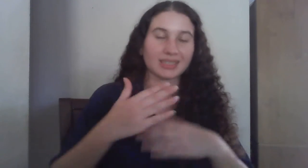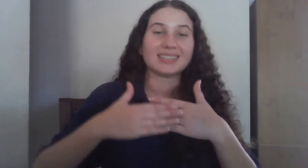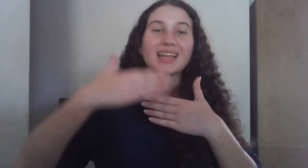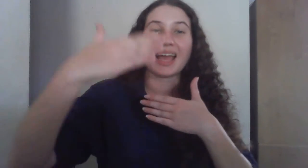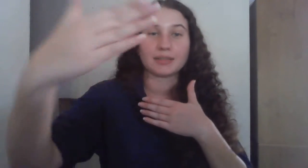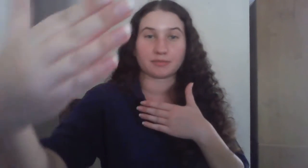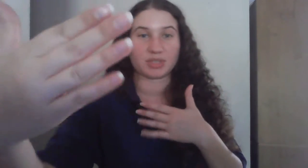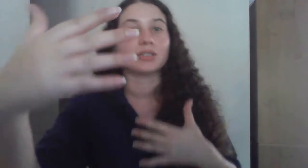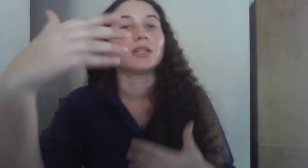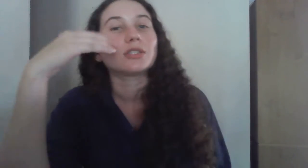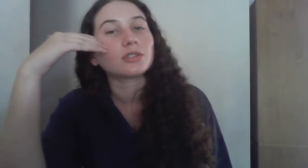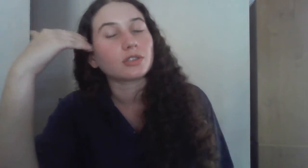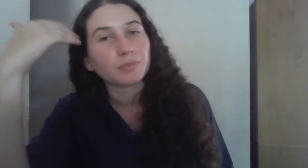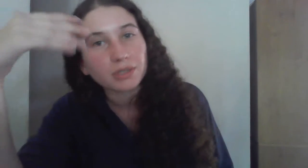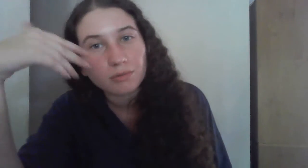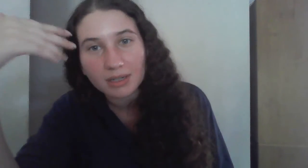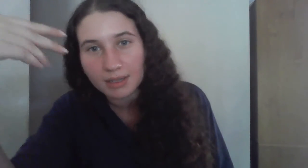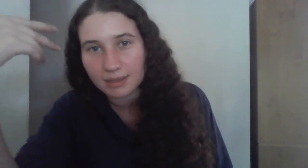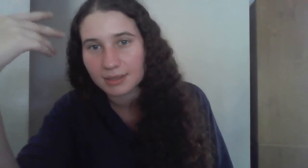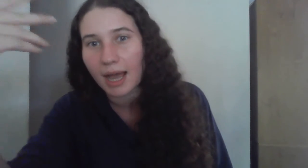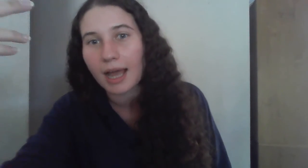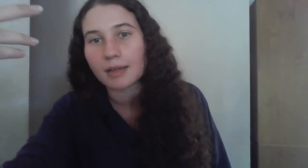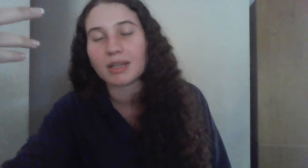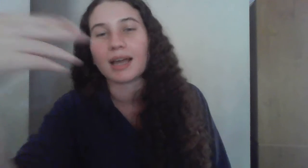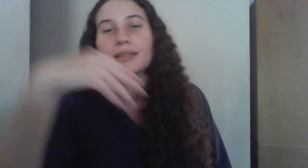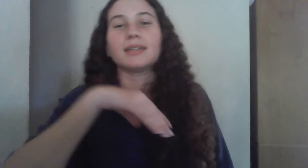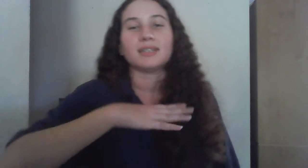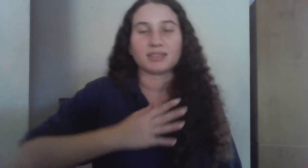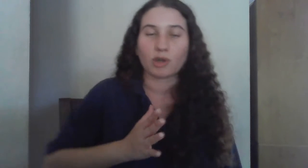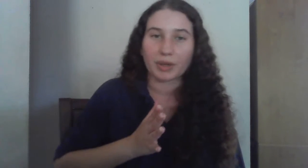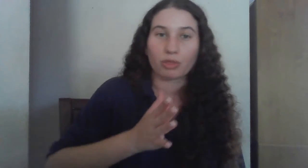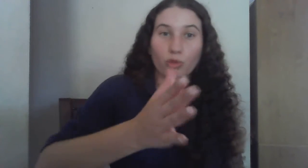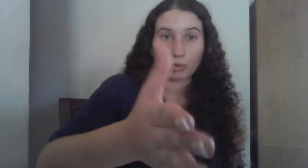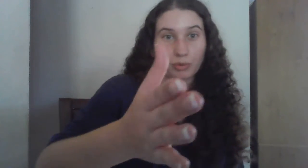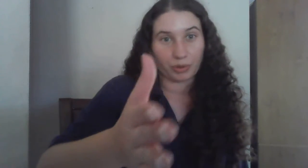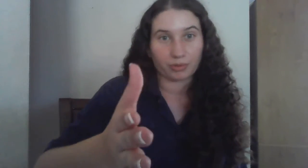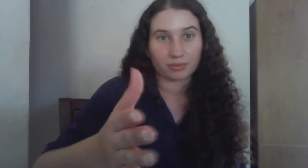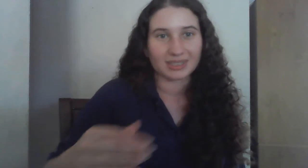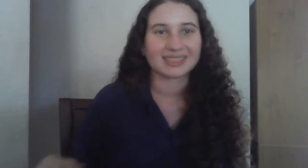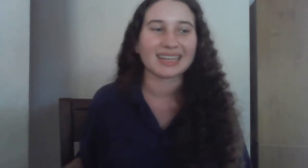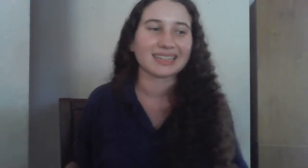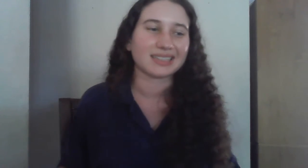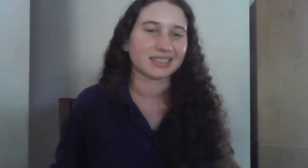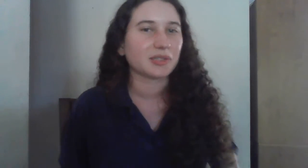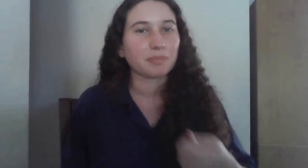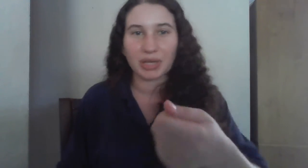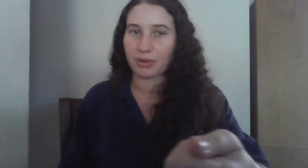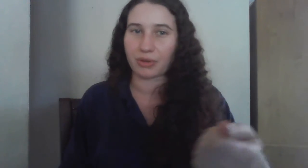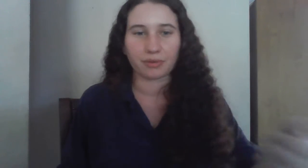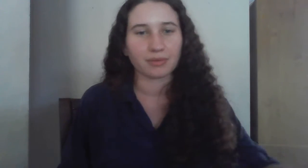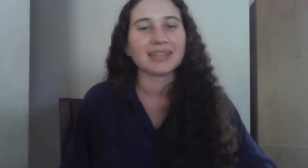It is ahead of me. So just be aware that the timeline is going through you. It's like it speared you. I know